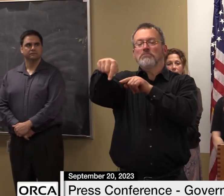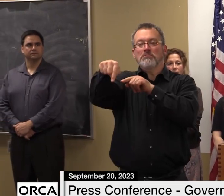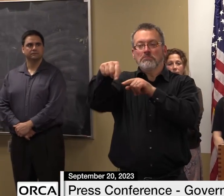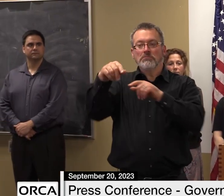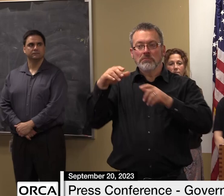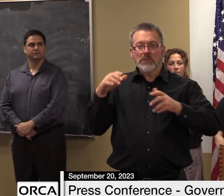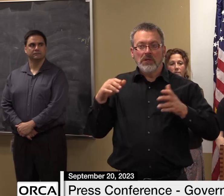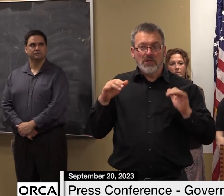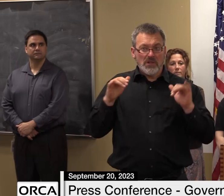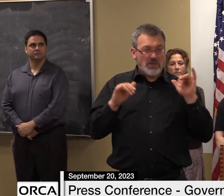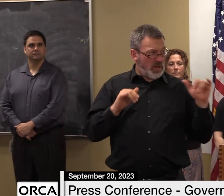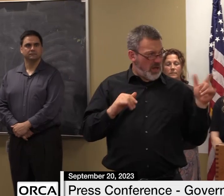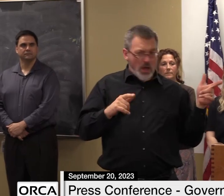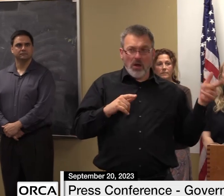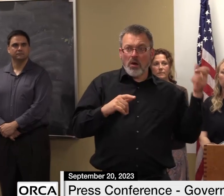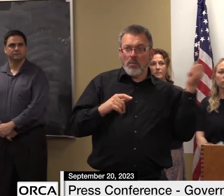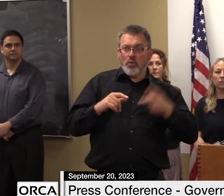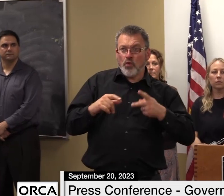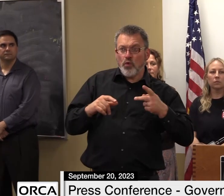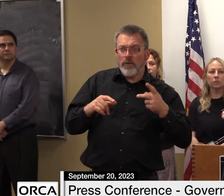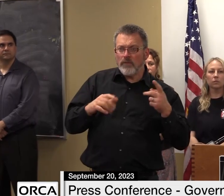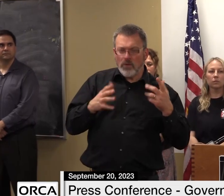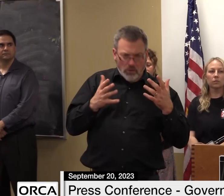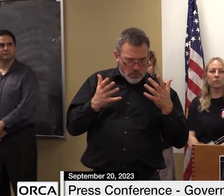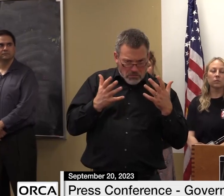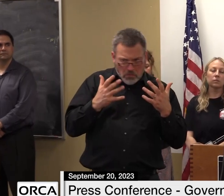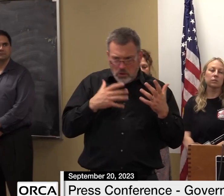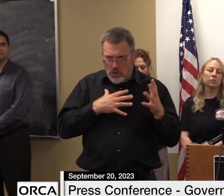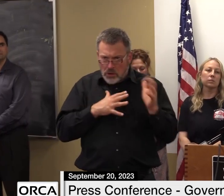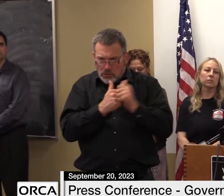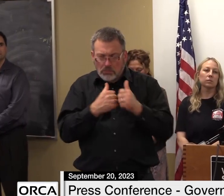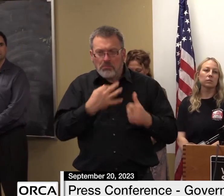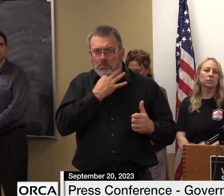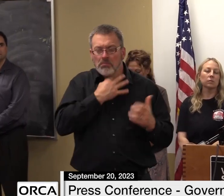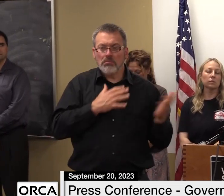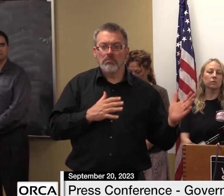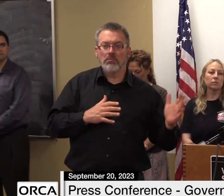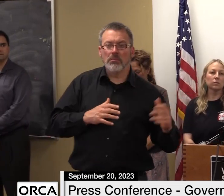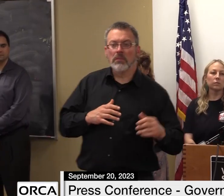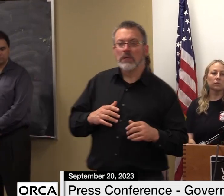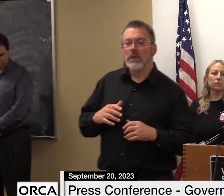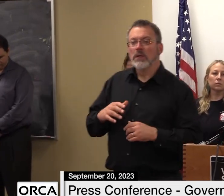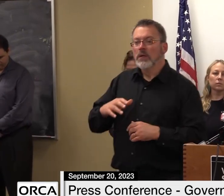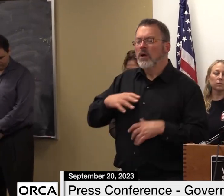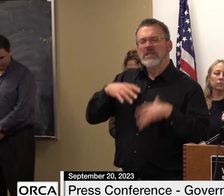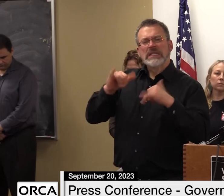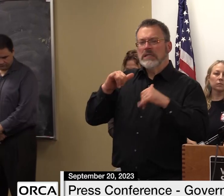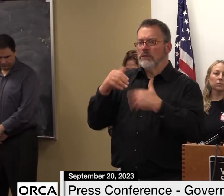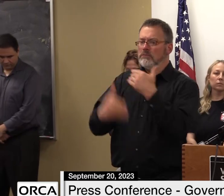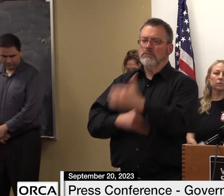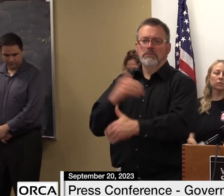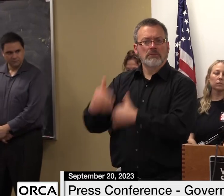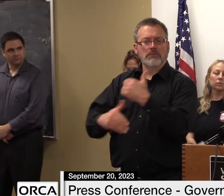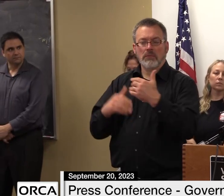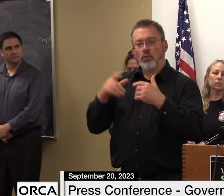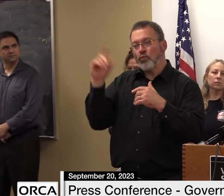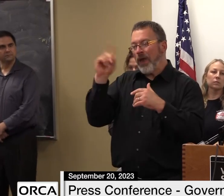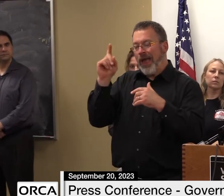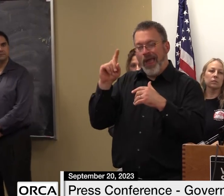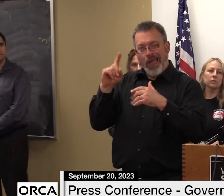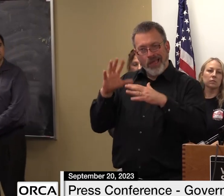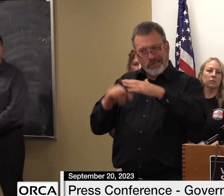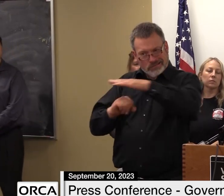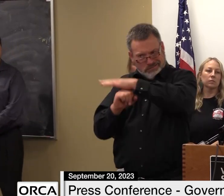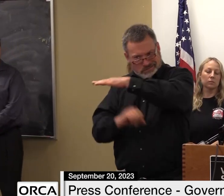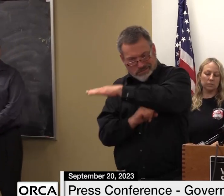since they gave that go-ahead? Certainly. Yep. We continue to work with them, looking at the infrastructure, the size of the water main you would need for